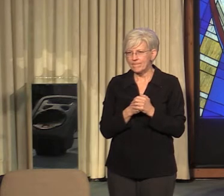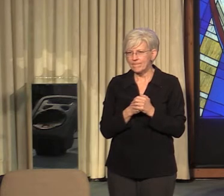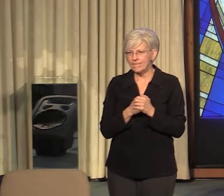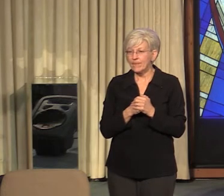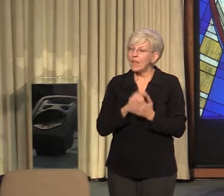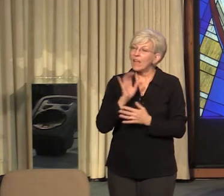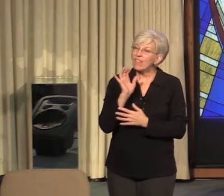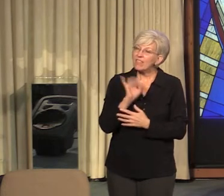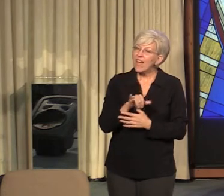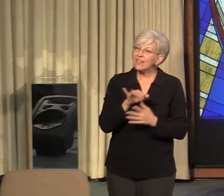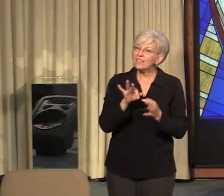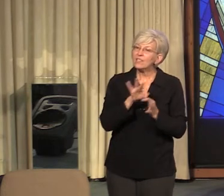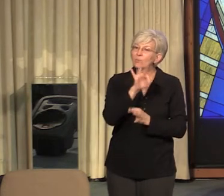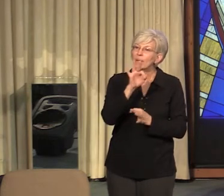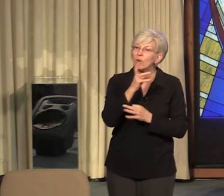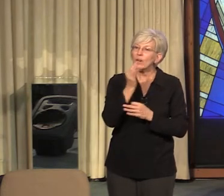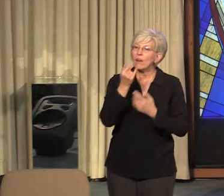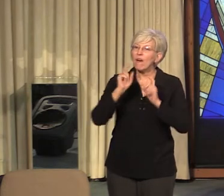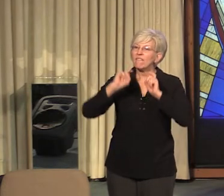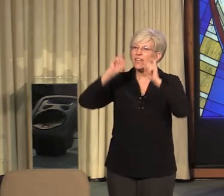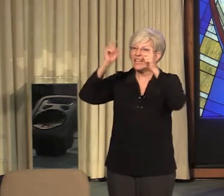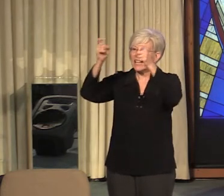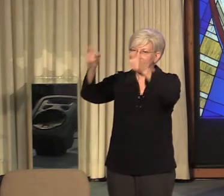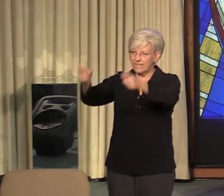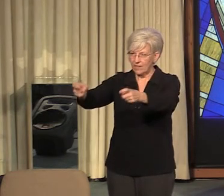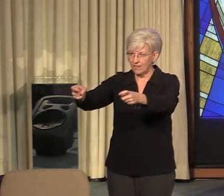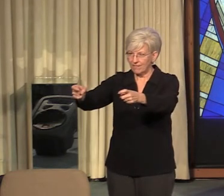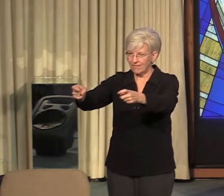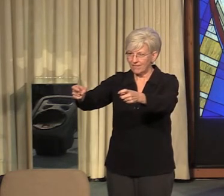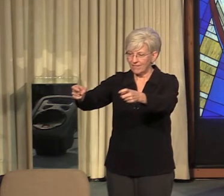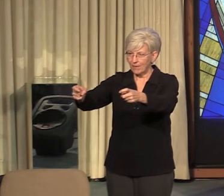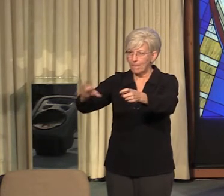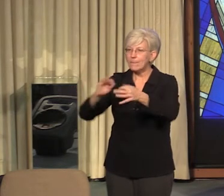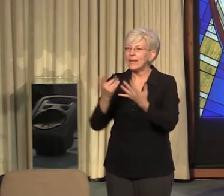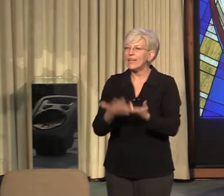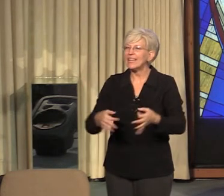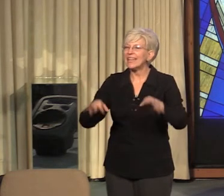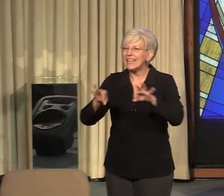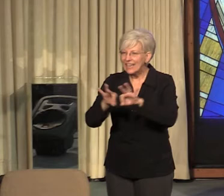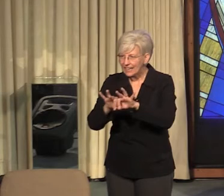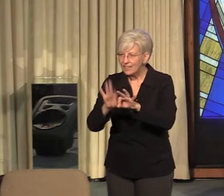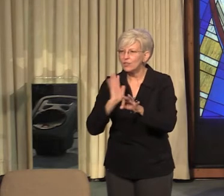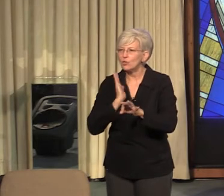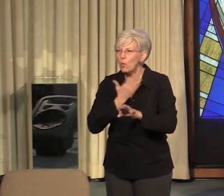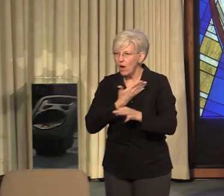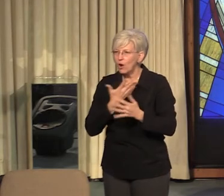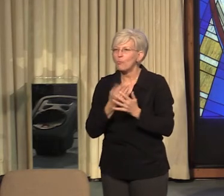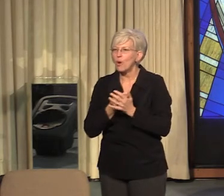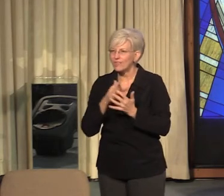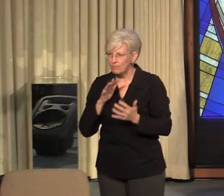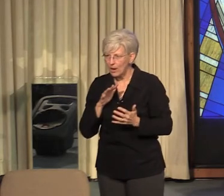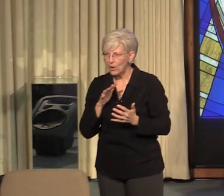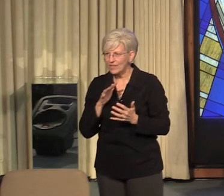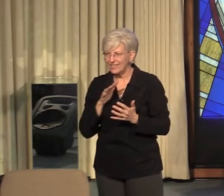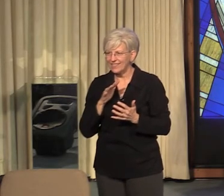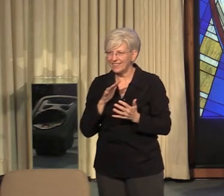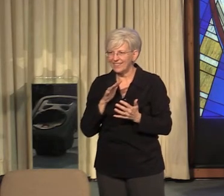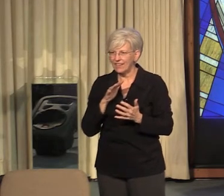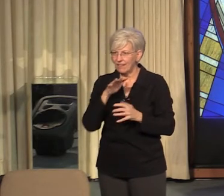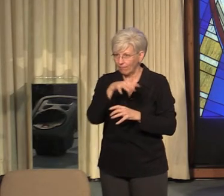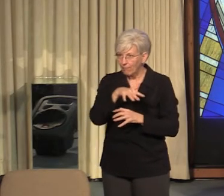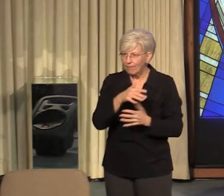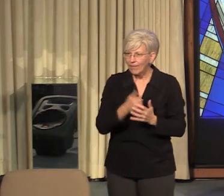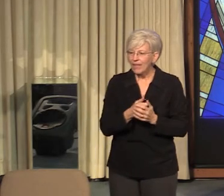That spirit of giving being key to our prosperity, whether it is the giving